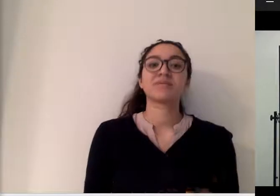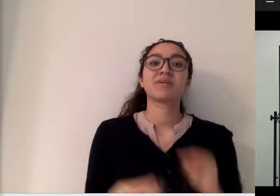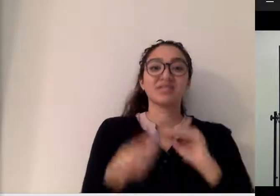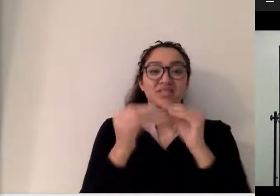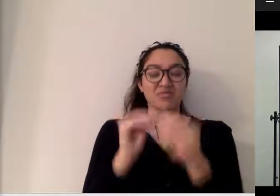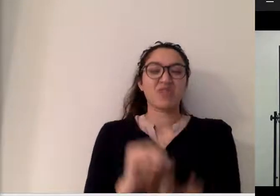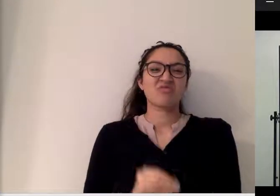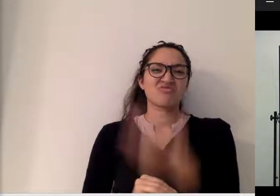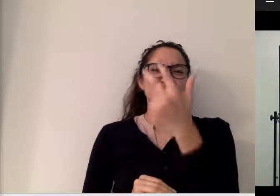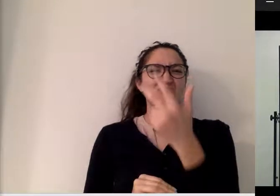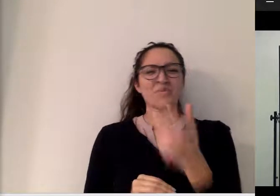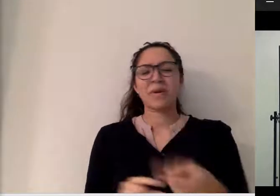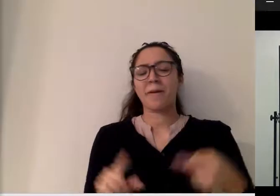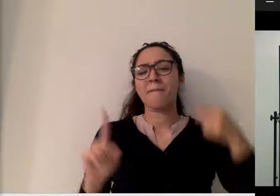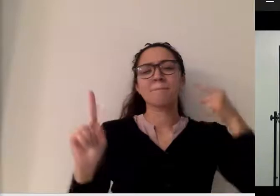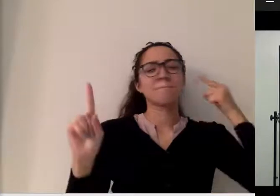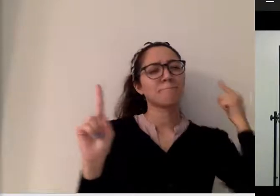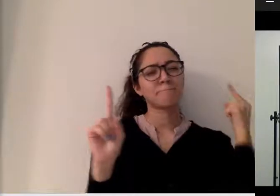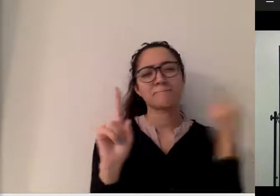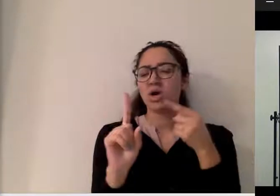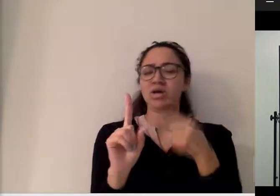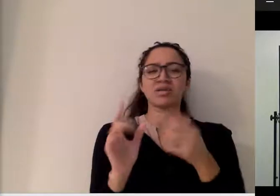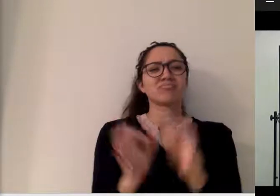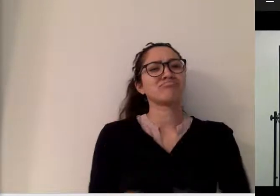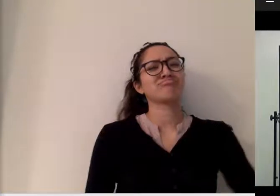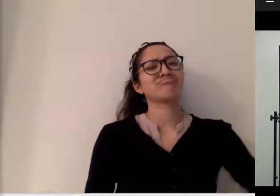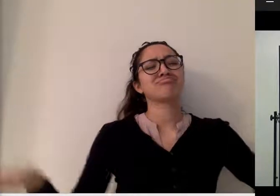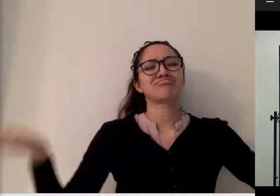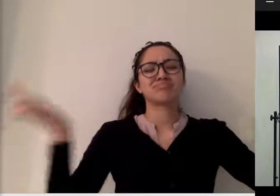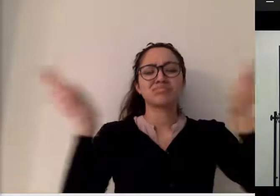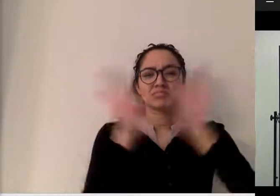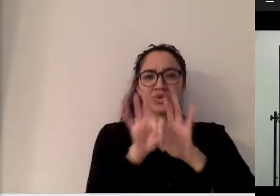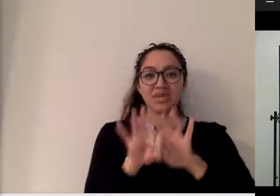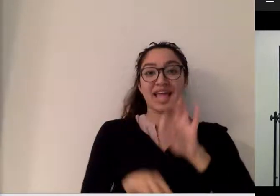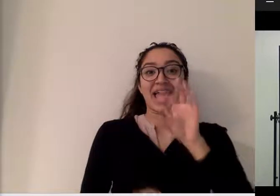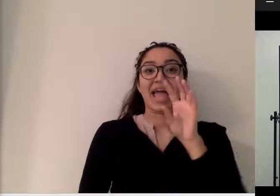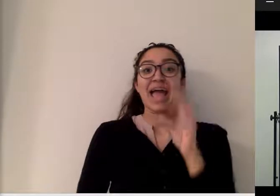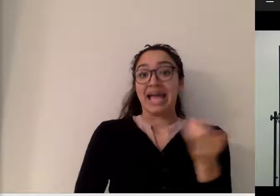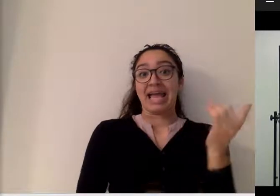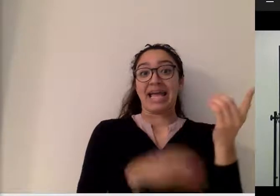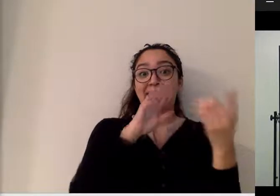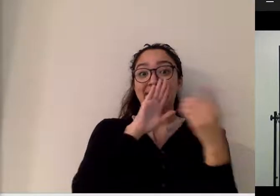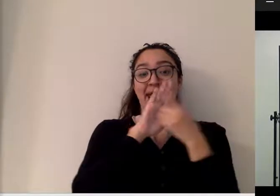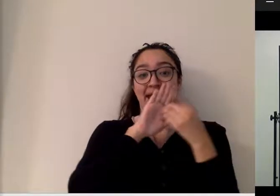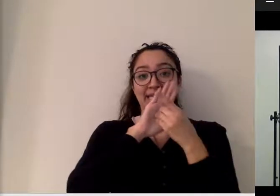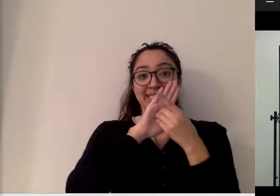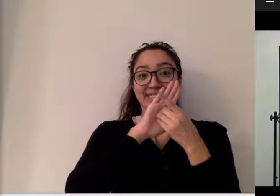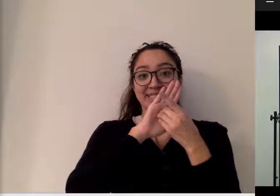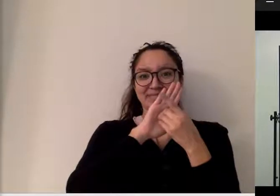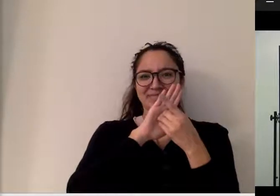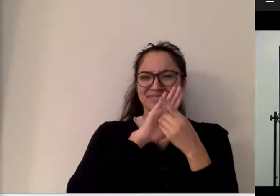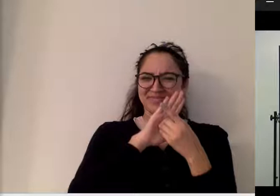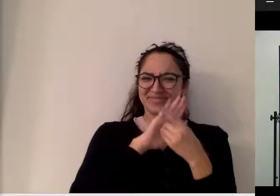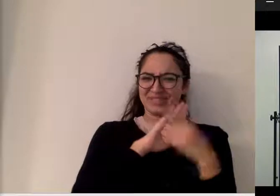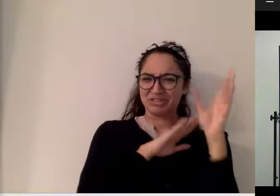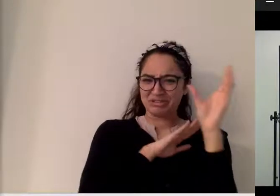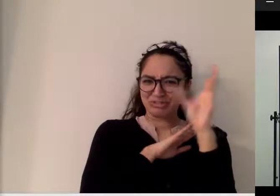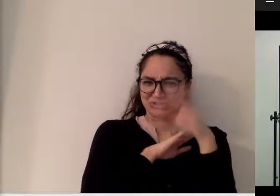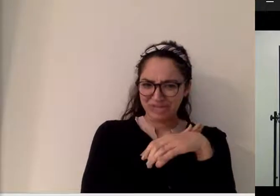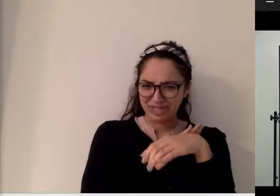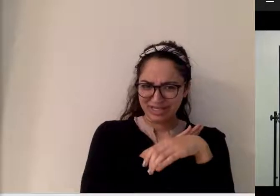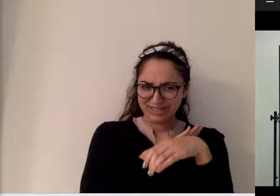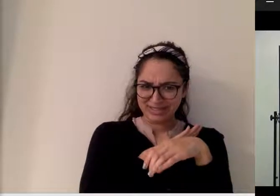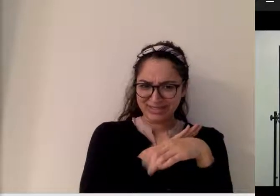advice that I give students about note-taking, and that's to go on a diet, which sounds like a very strange